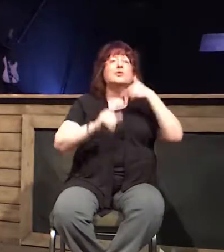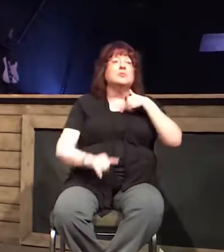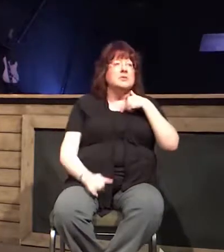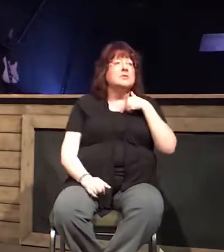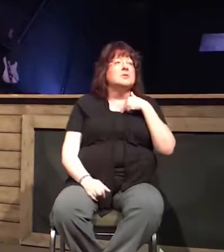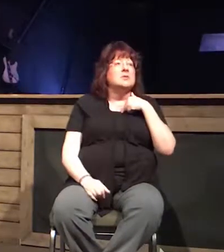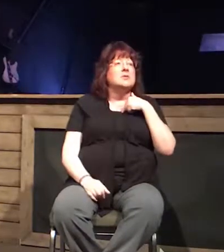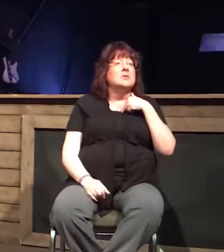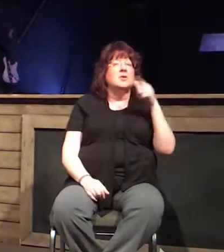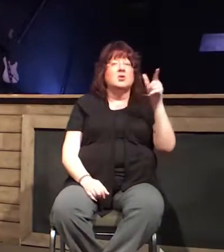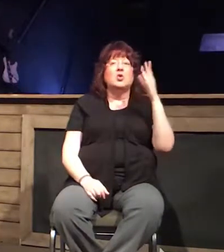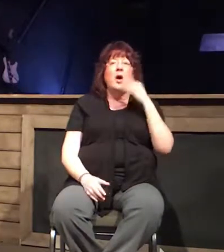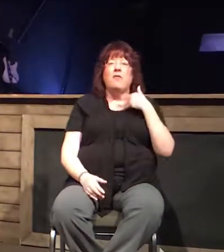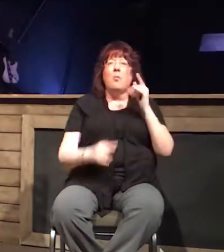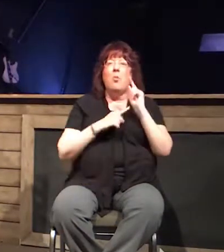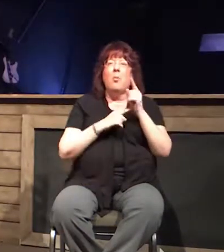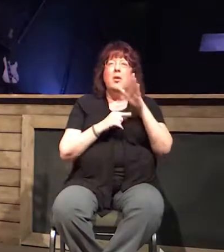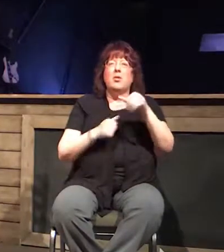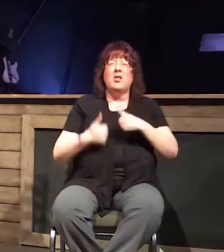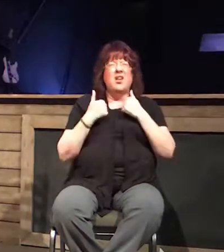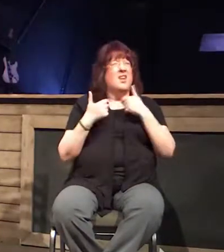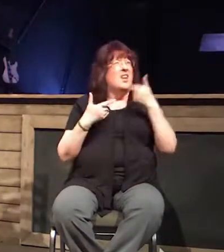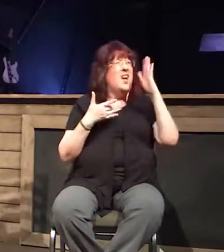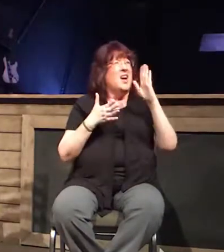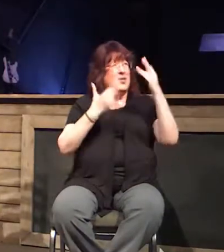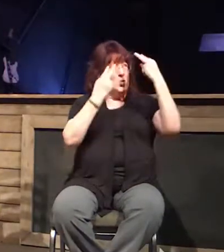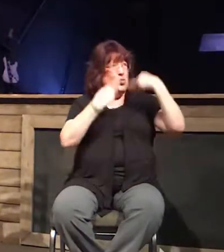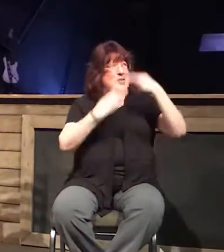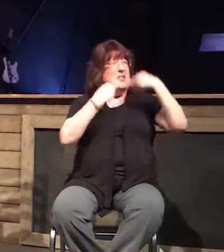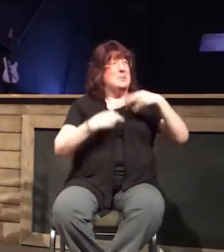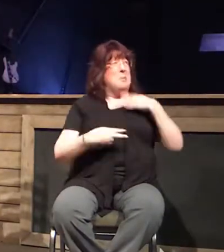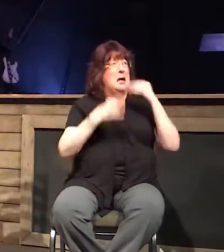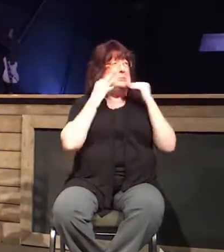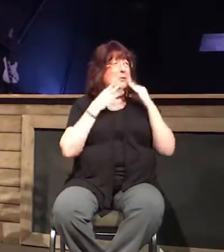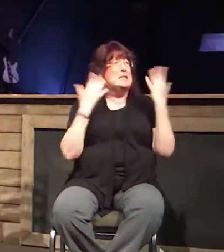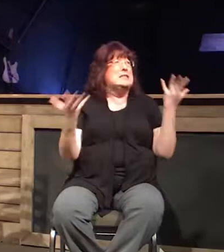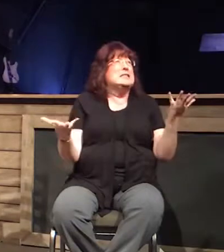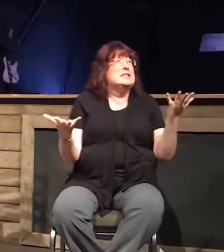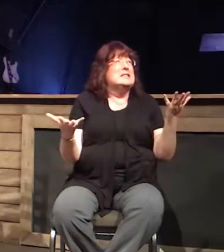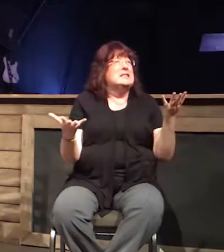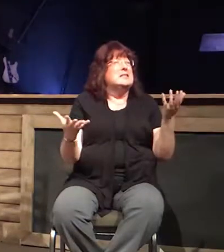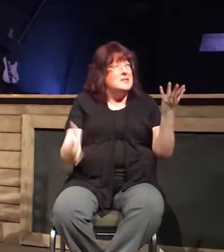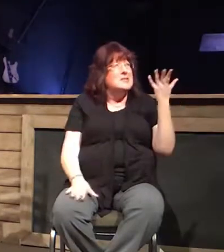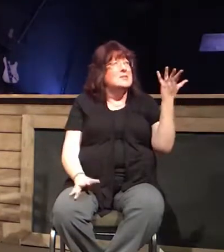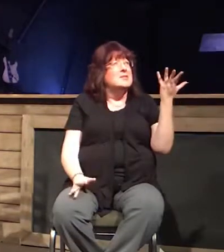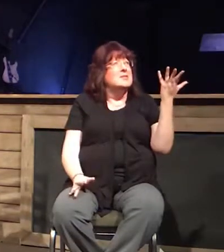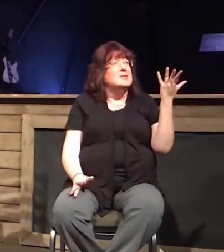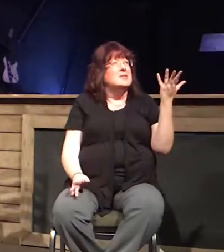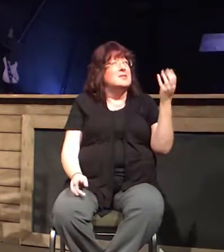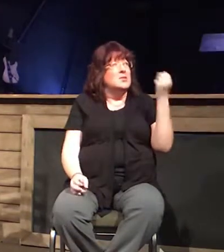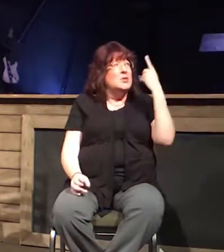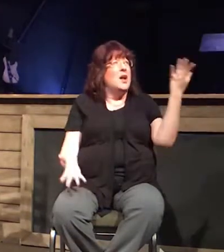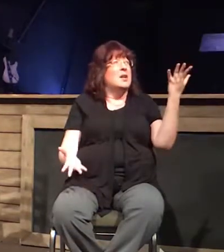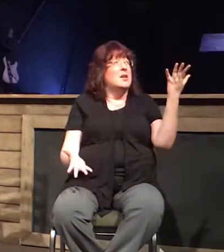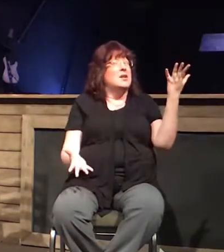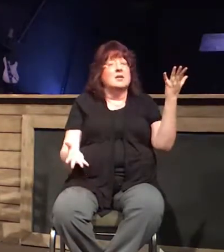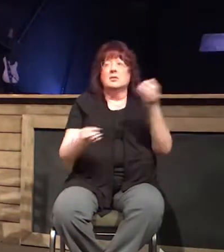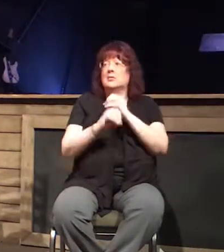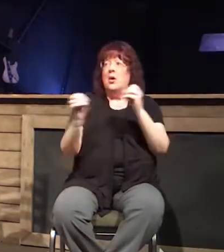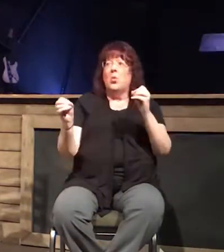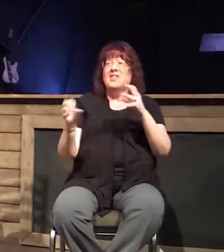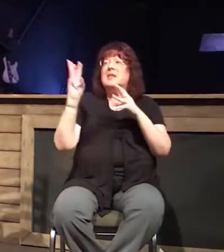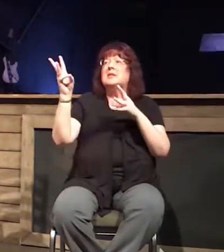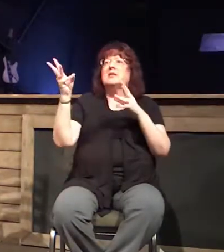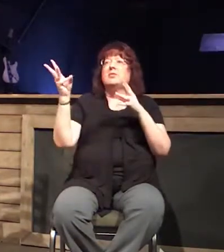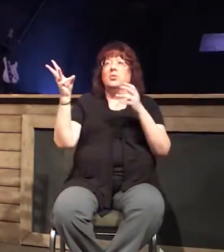attention. How many of you have ever had a moment in your life where you wonder, "God, do you even see what I'm going through?" Anybody? Okay. Nobody? That's six